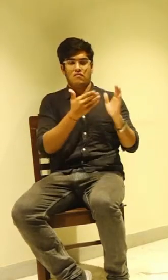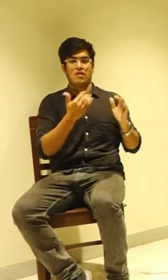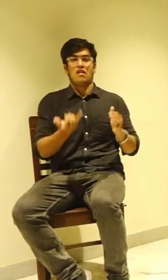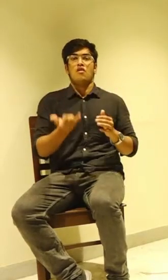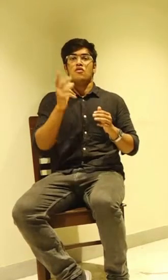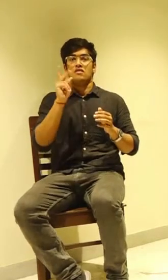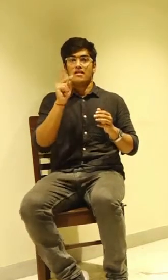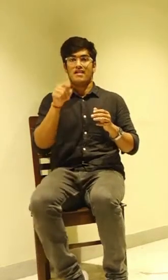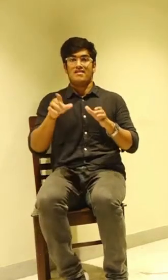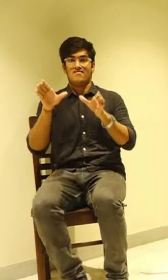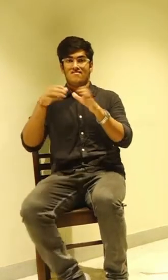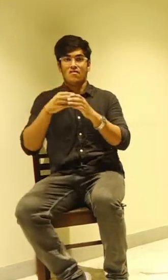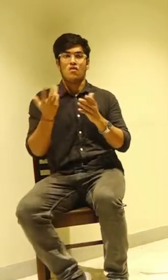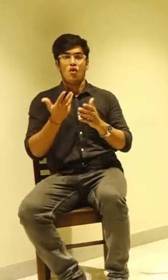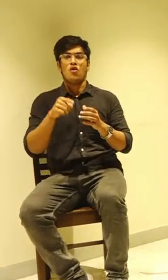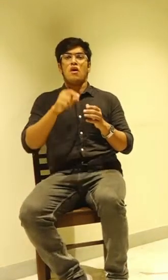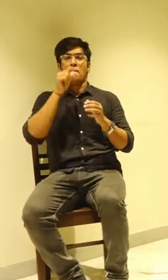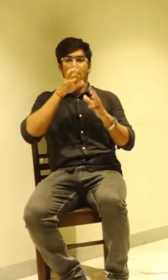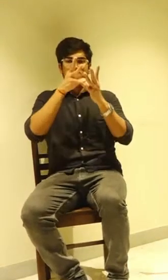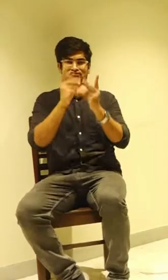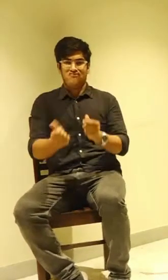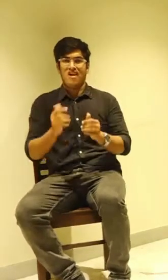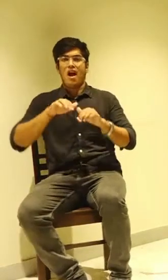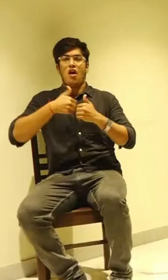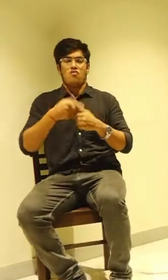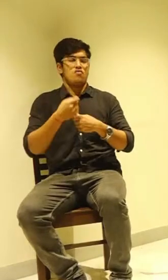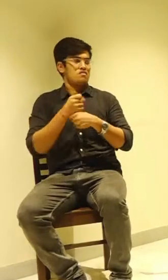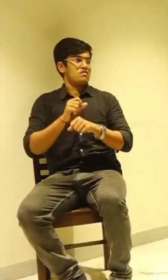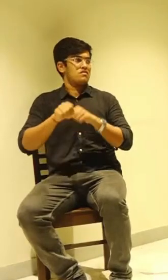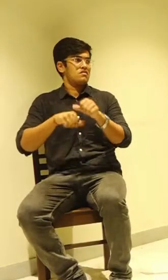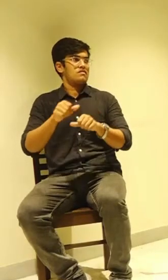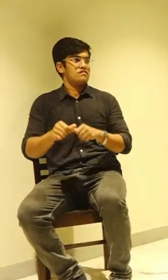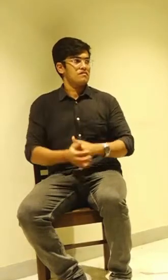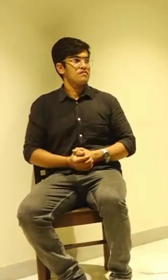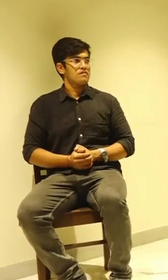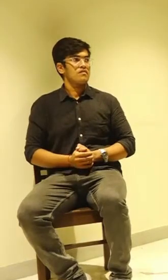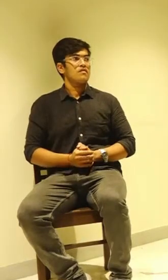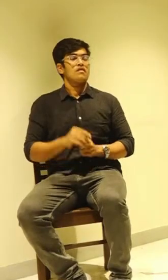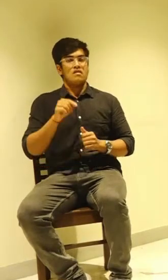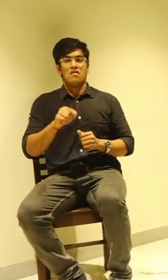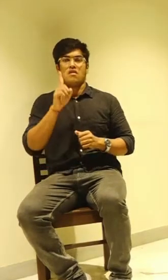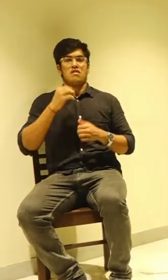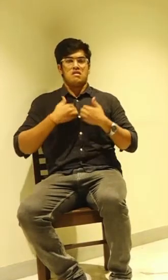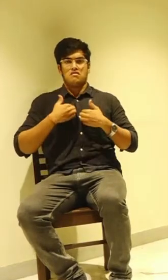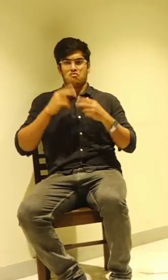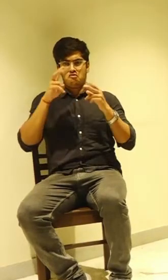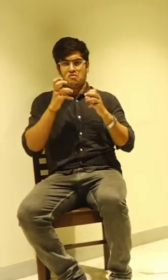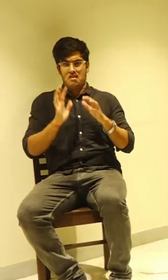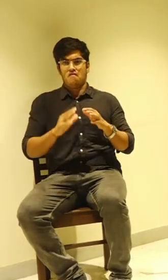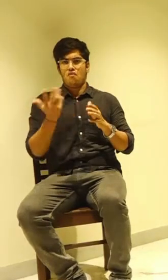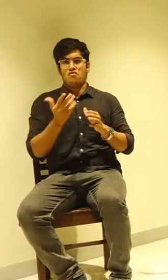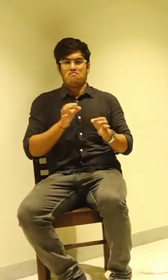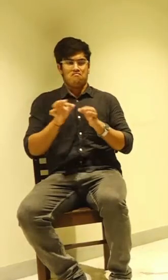the watering down begin? Now here is a very interesting theory that's been put forth. And the theory